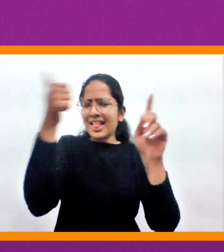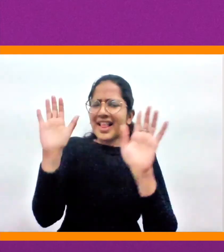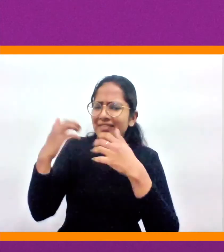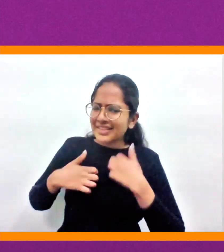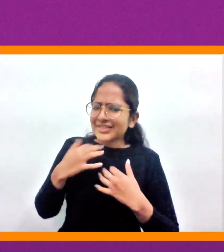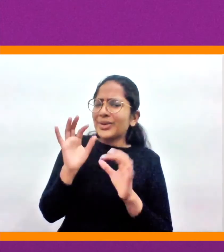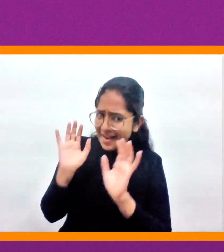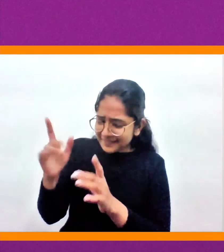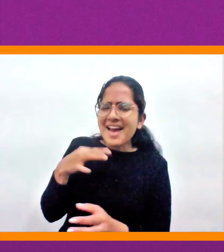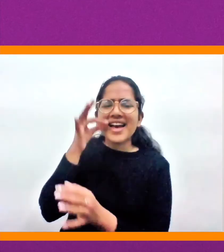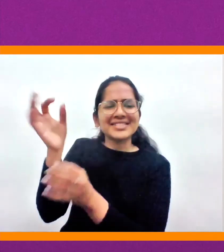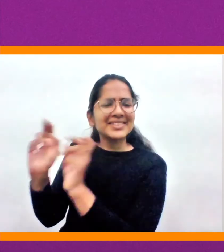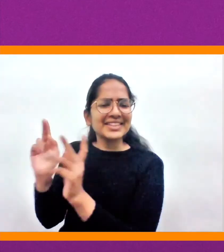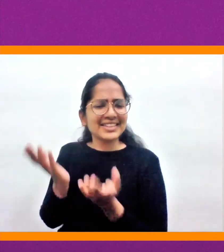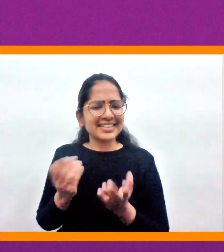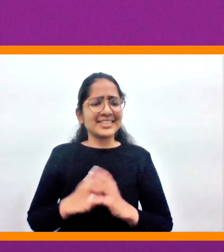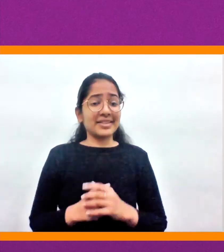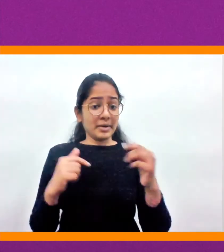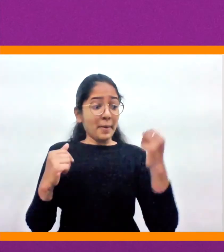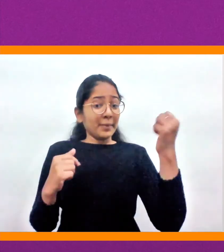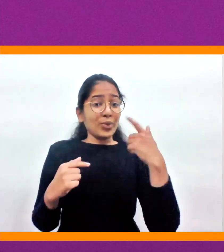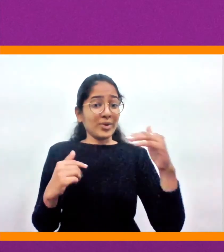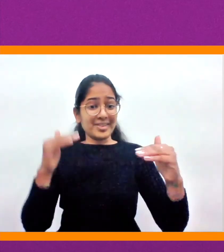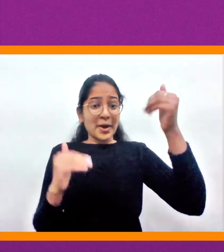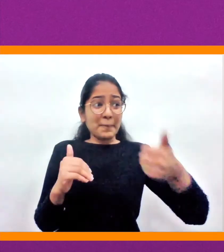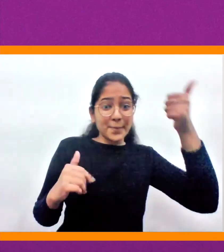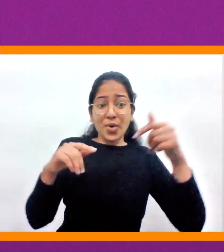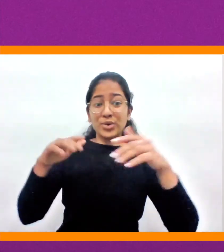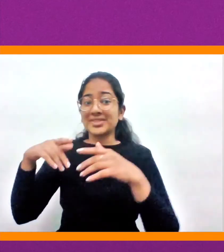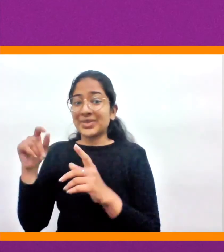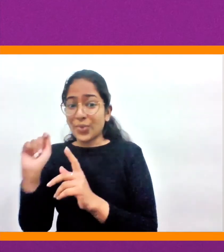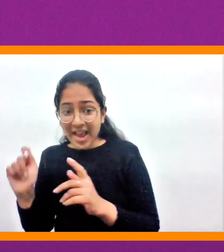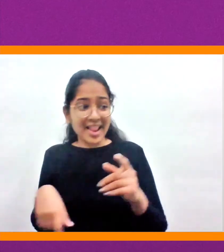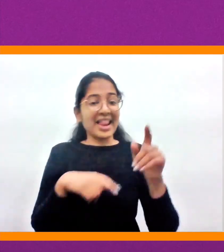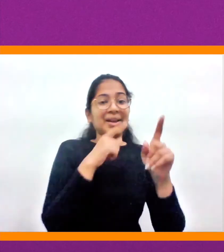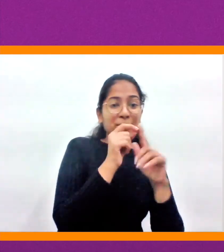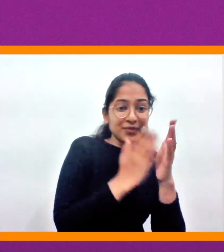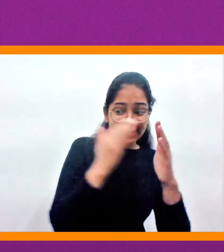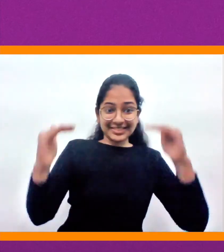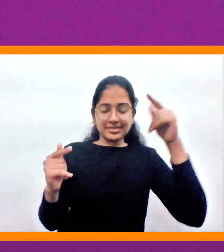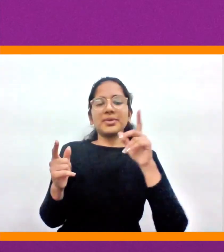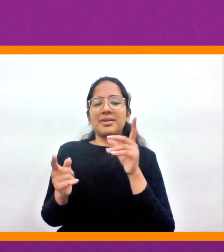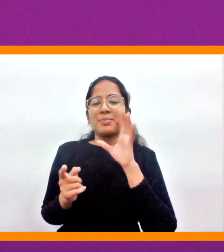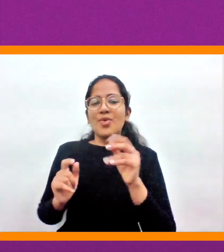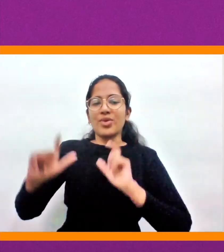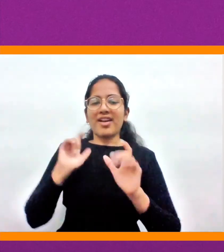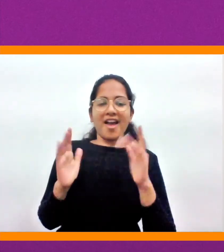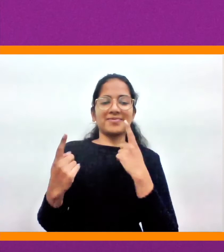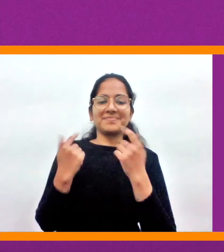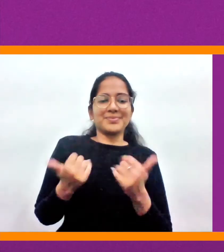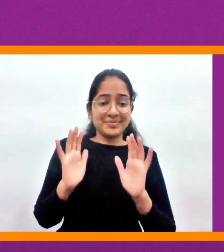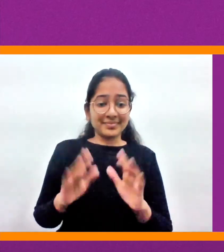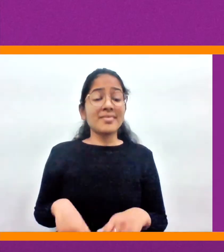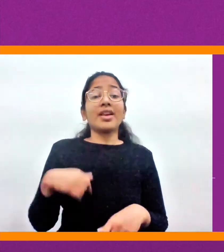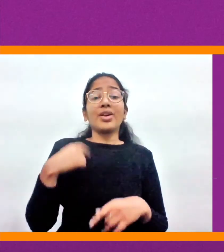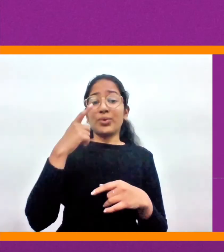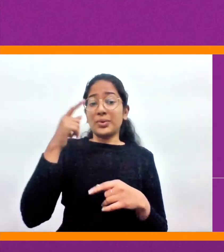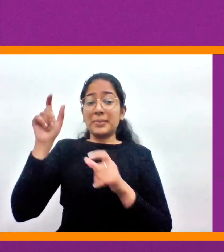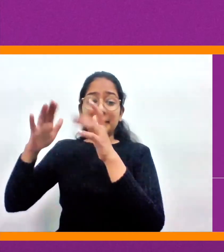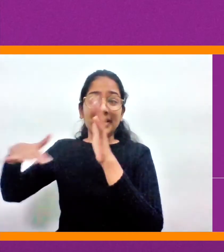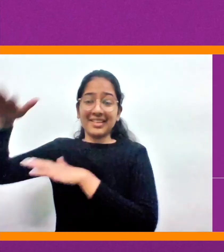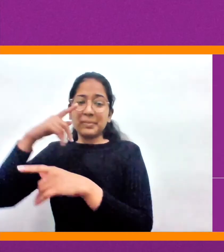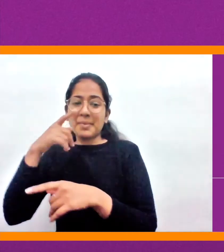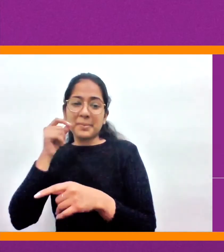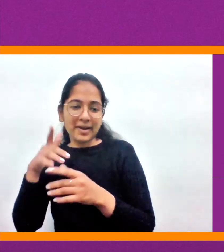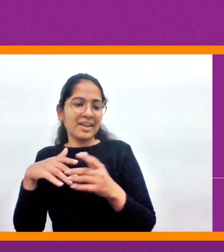inculcating consent practices should start much before that, depending on their age and level of development. Children can